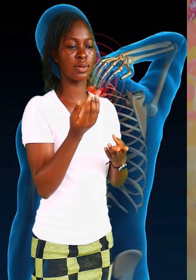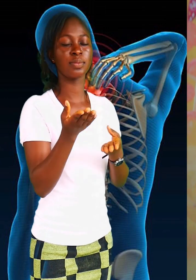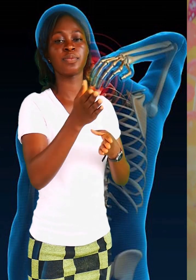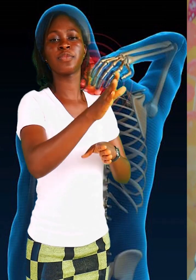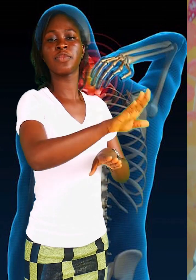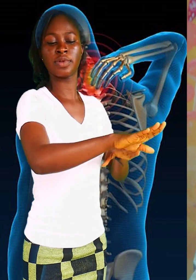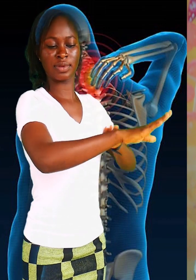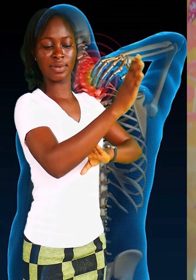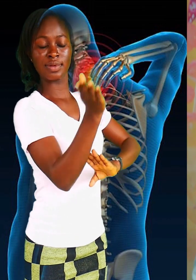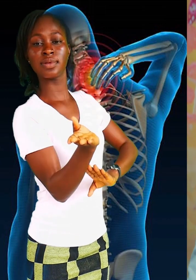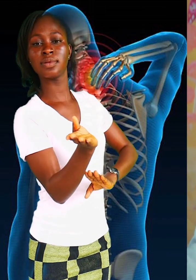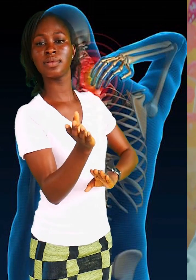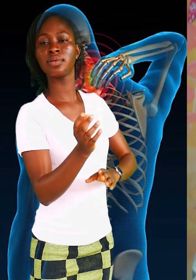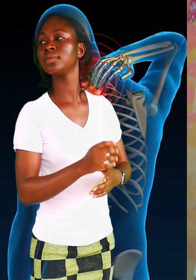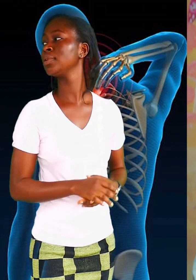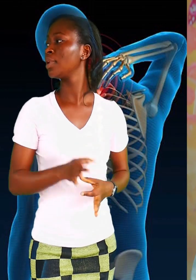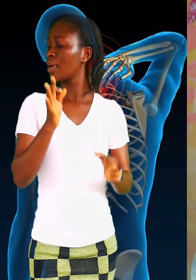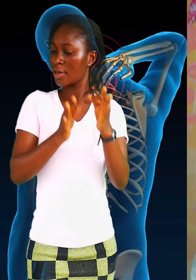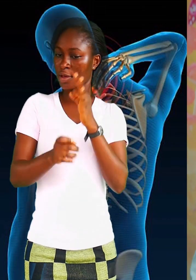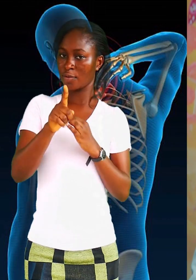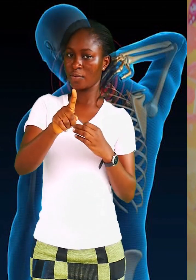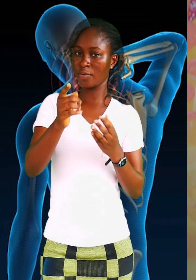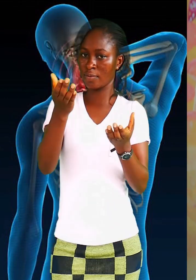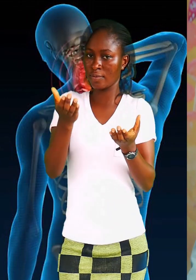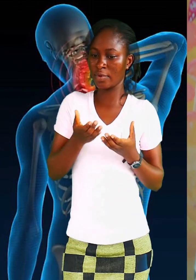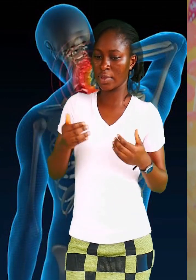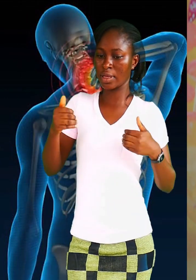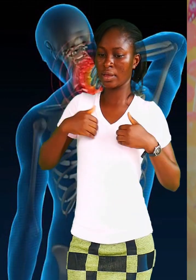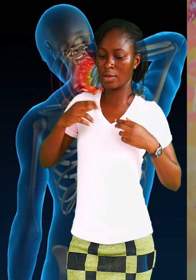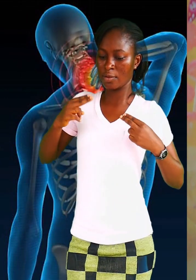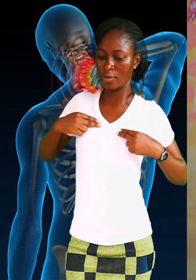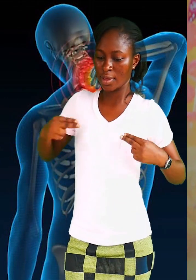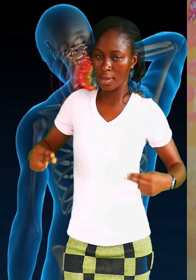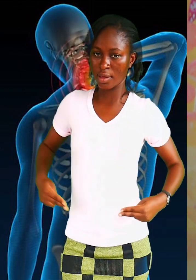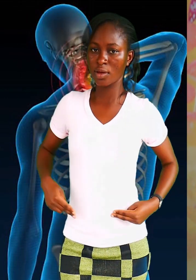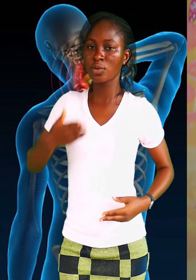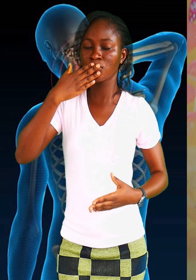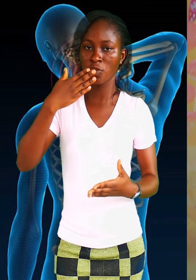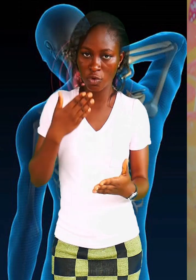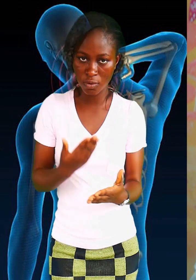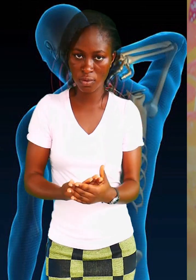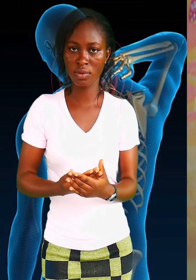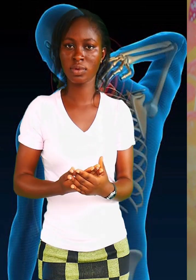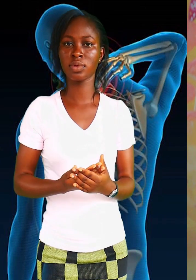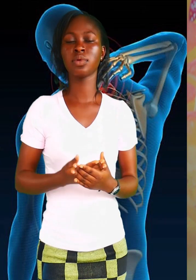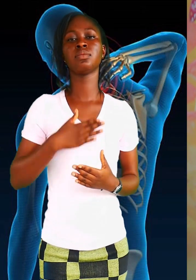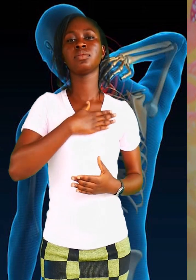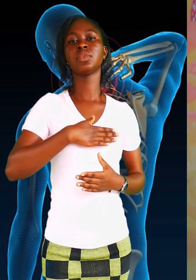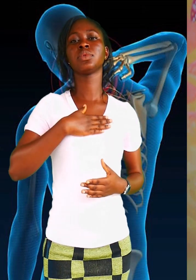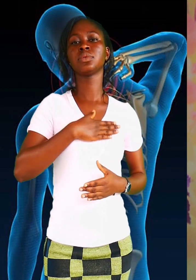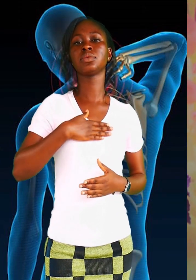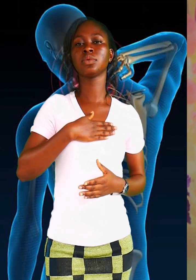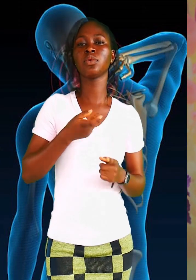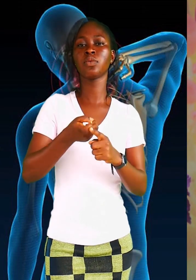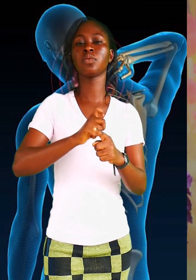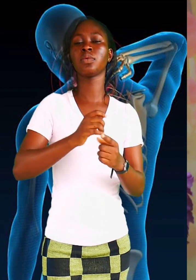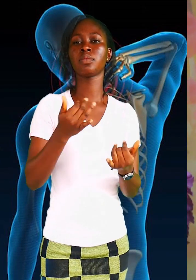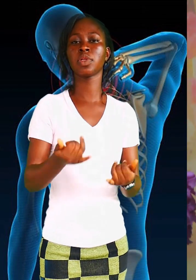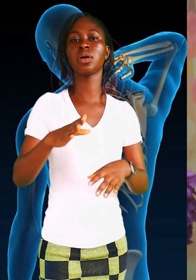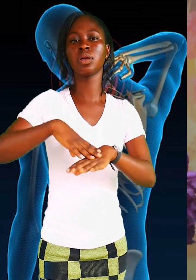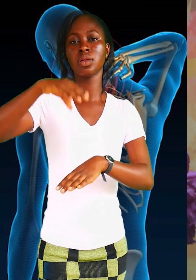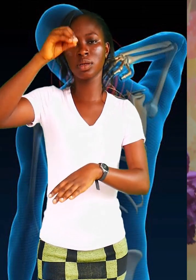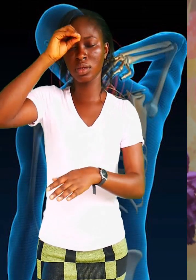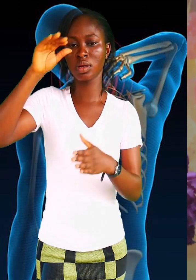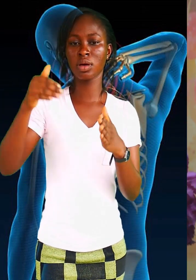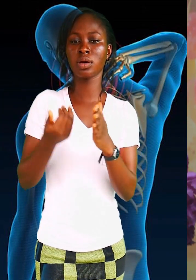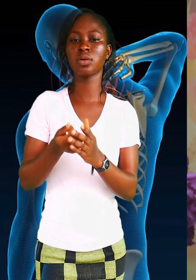pese o de o ho na wo ye wo pomodin program wo ye ho mfaso a me se refri na ekwa xase na su ye kwan wo be faso a wo be sesa